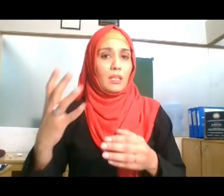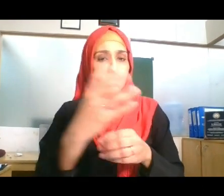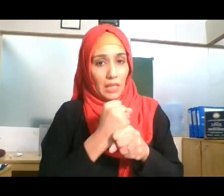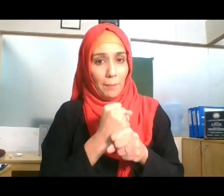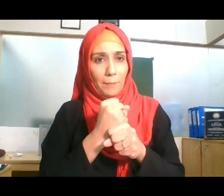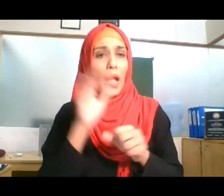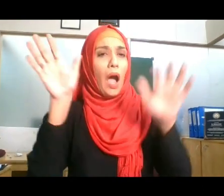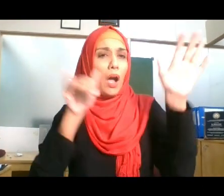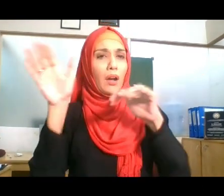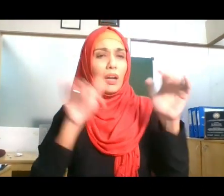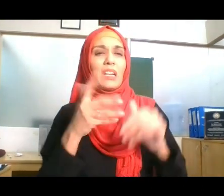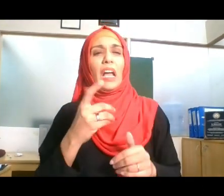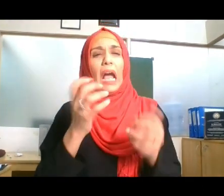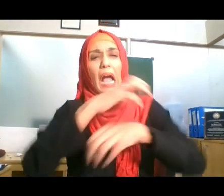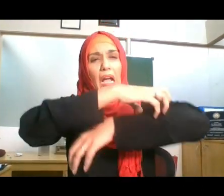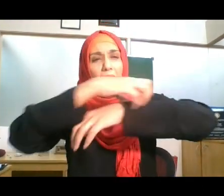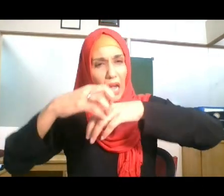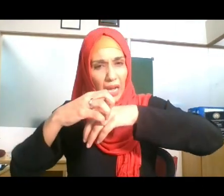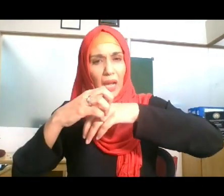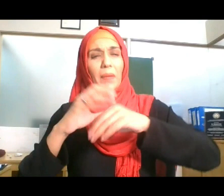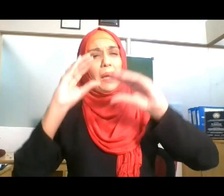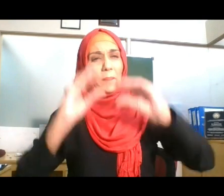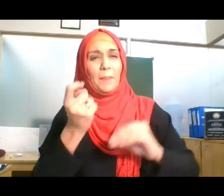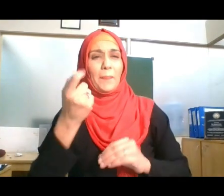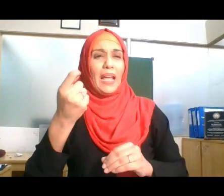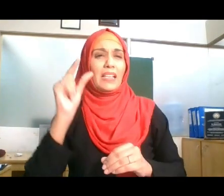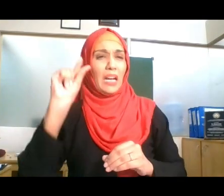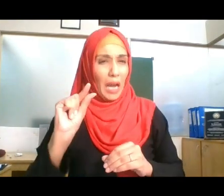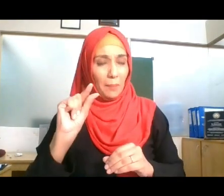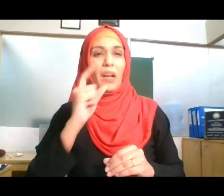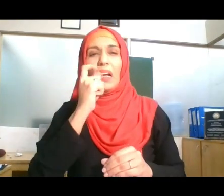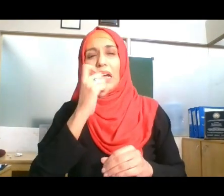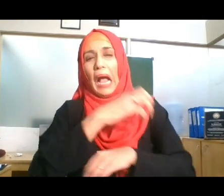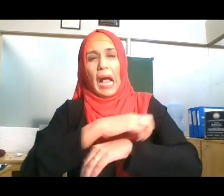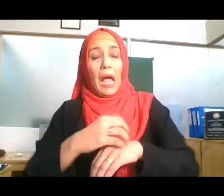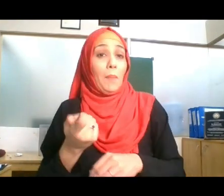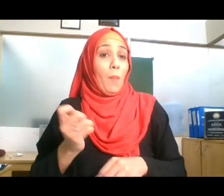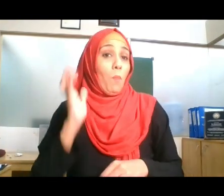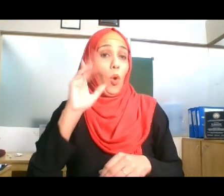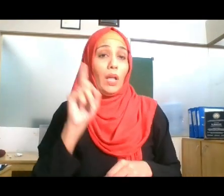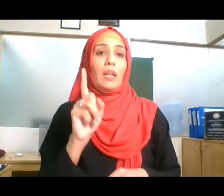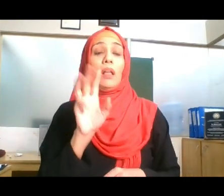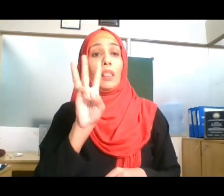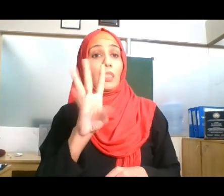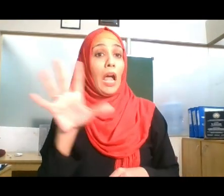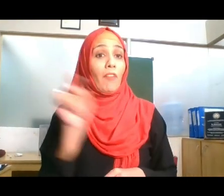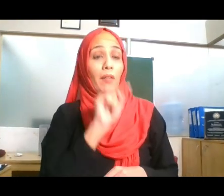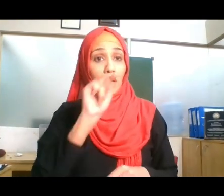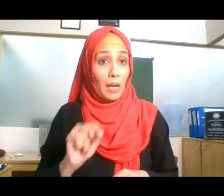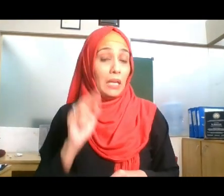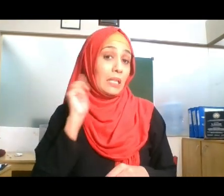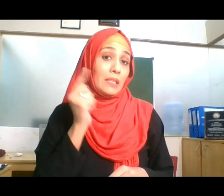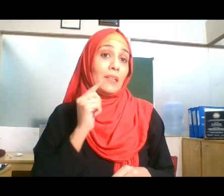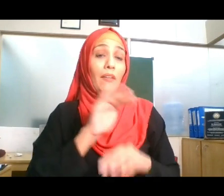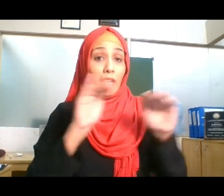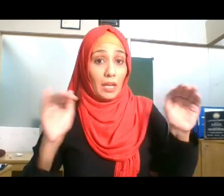from underprivileged, low-income families. They're highly marginalized. As you mentioned, hardly 5% of deaf children in Pakistan have